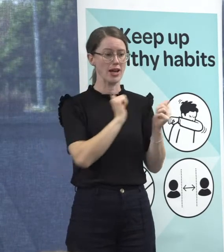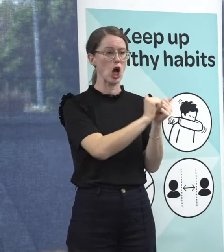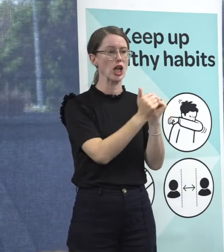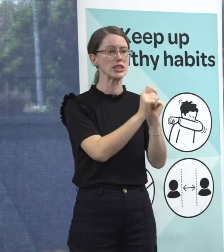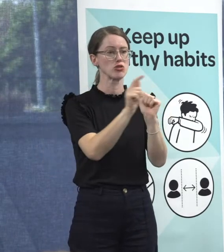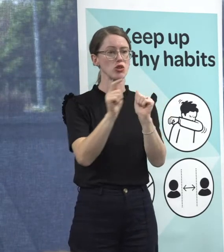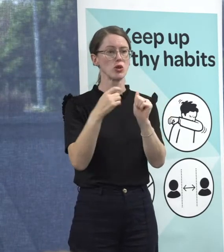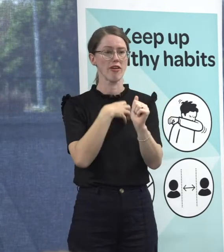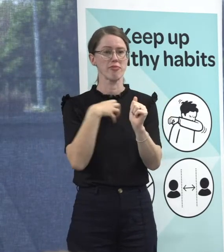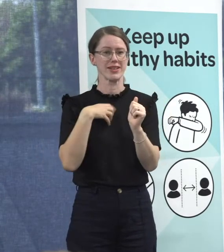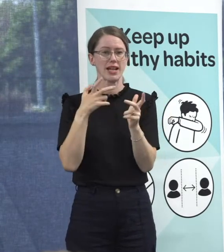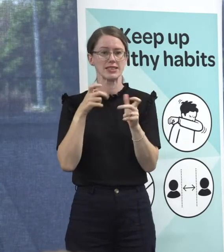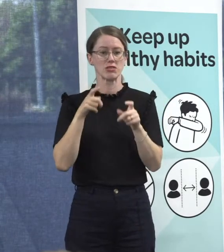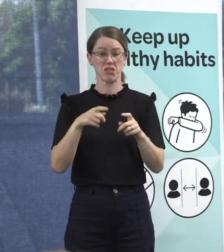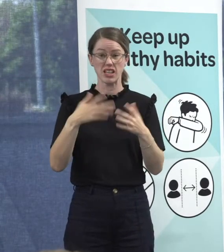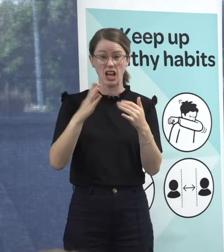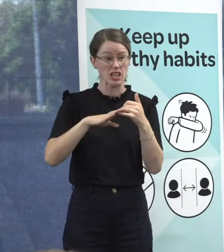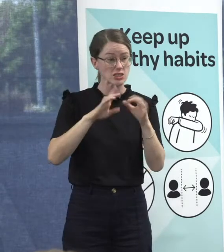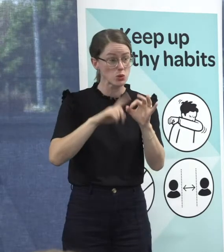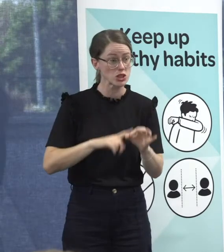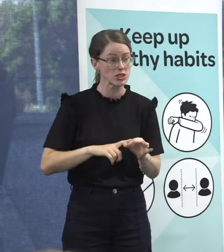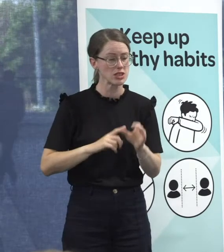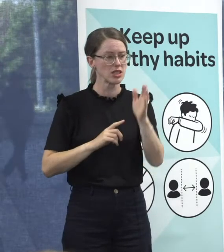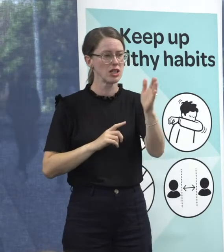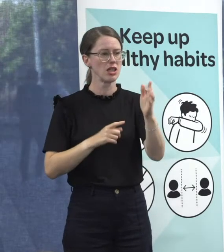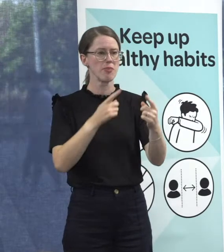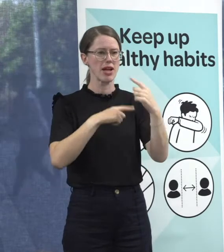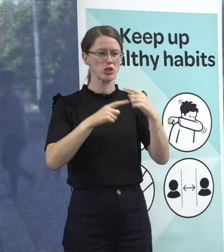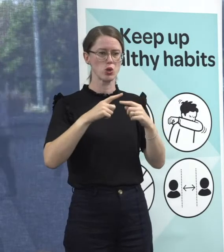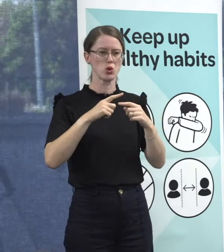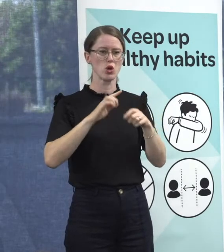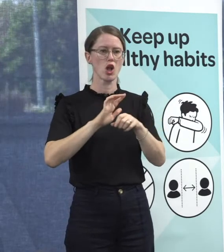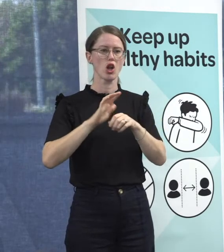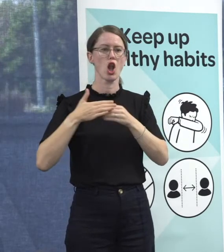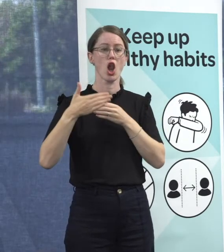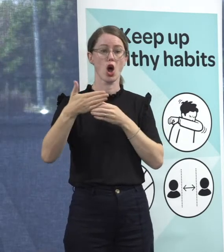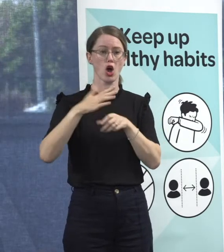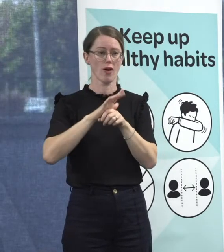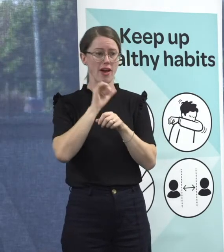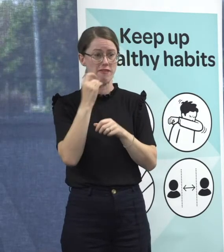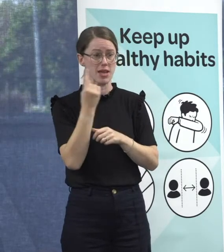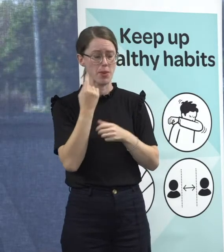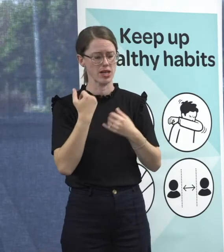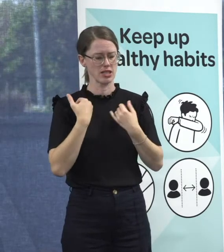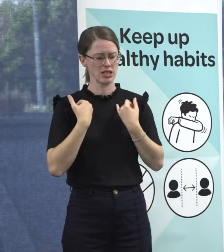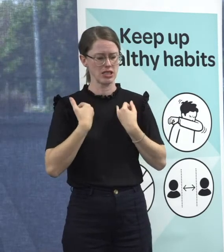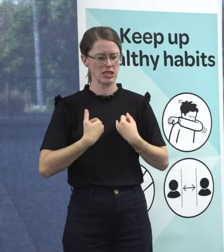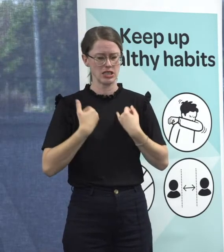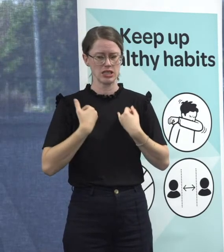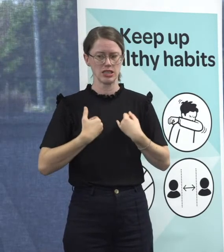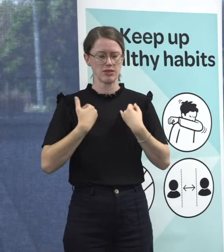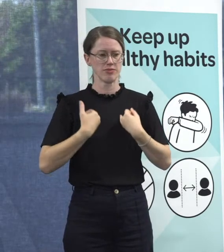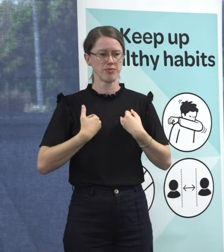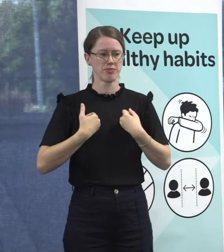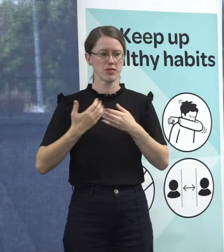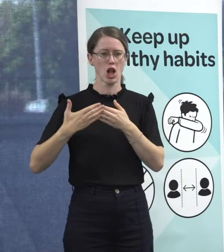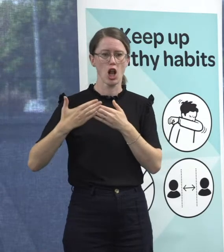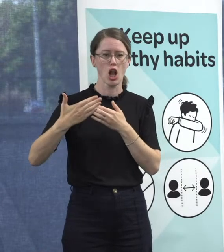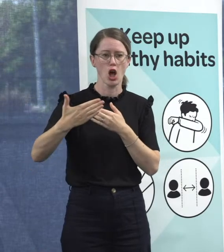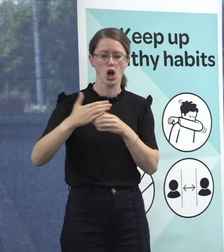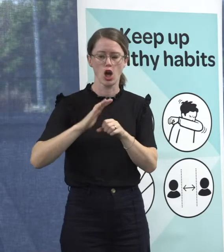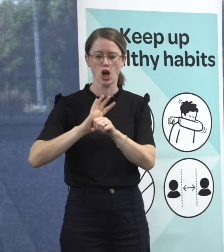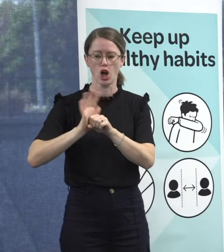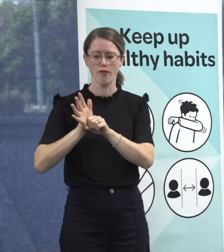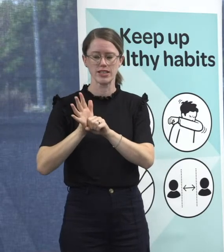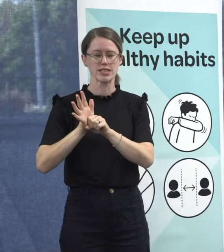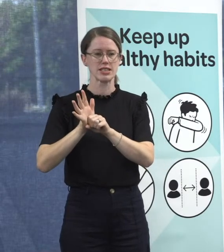across government as well. Any final questions? Just going back to long COVID, so for people who have symptoms, people who may have long COVID